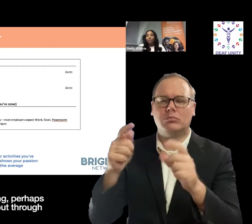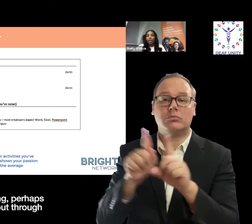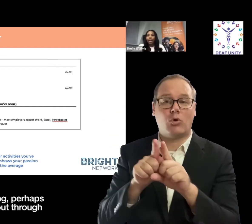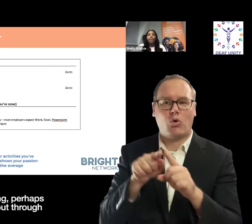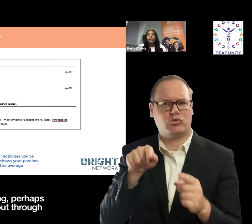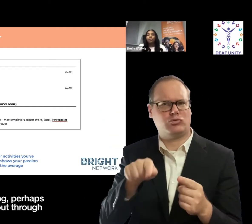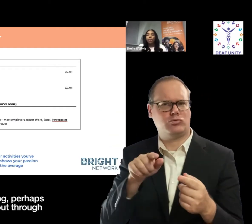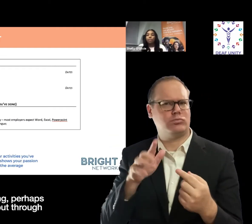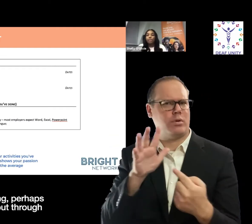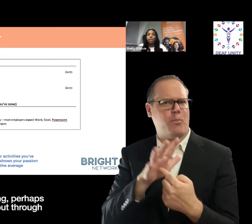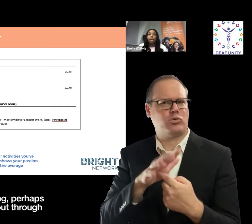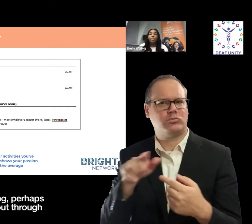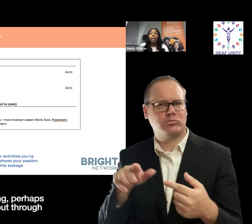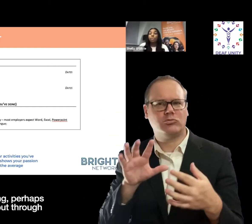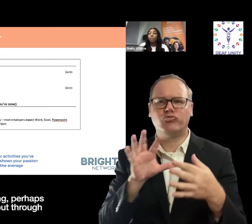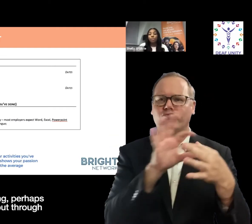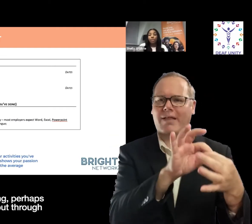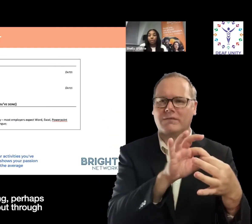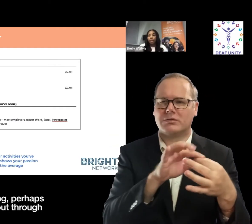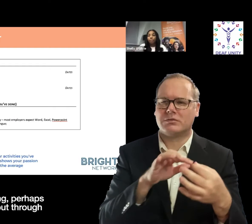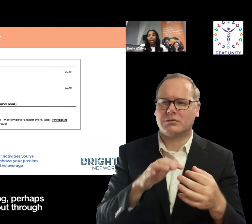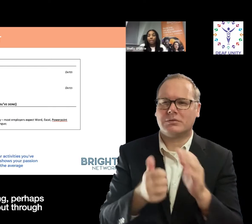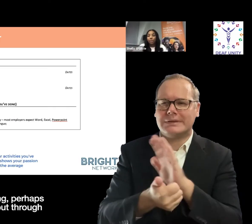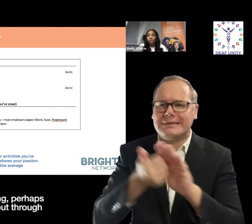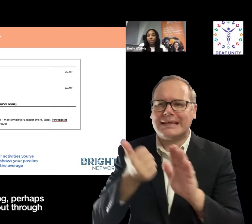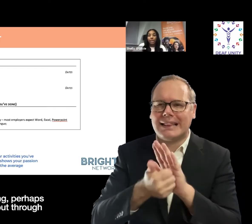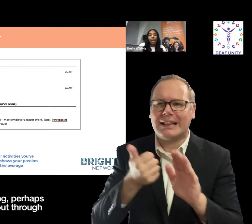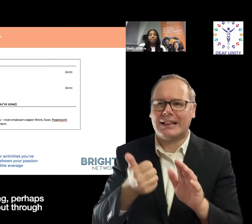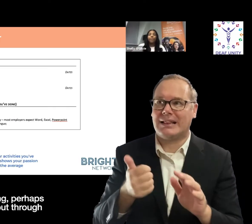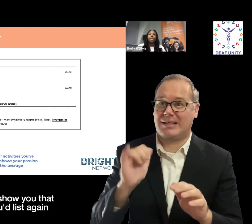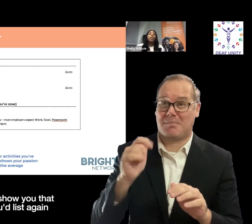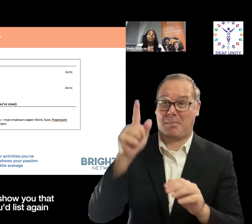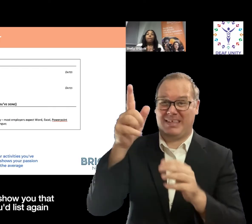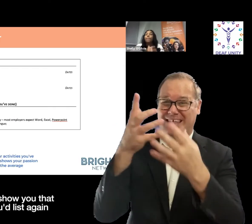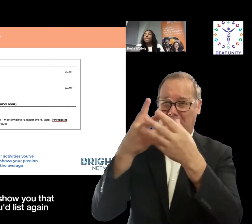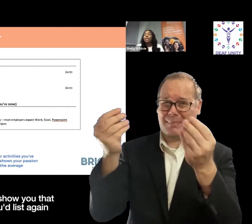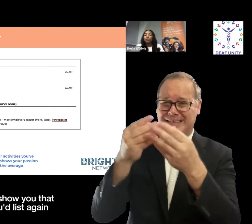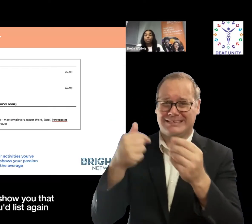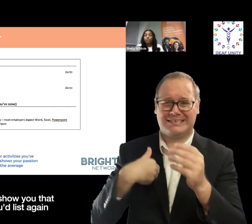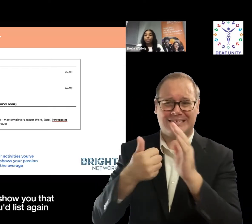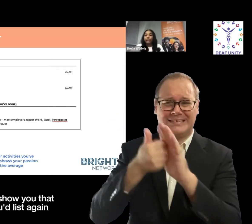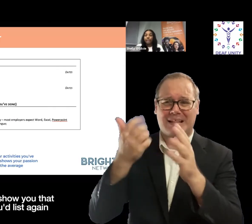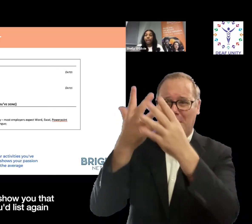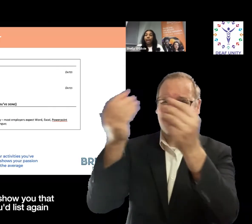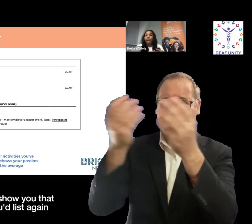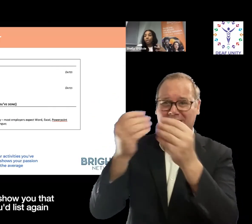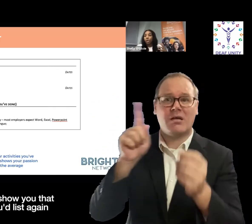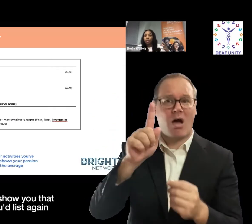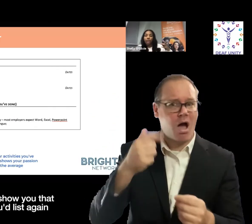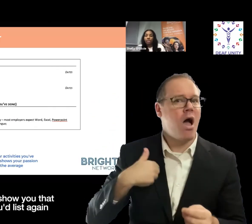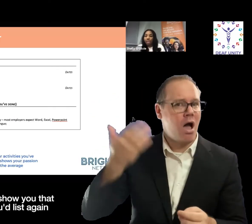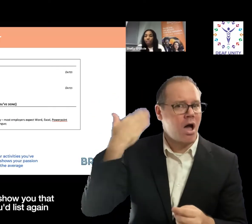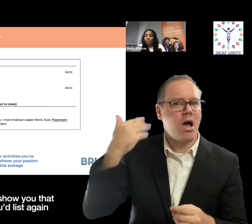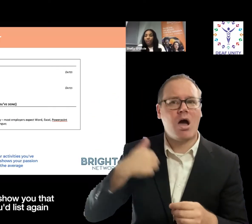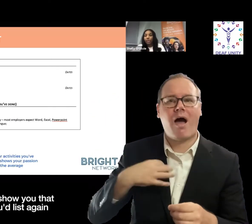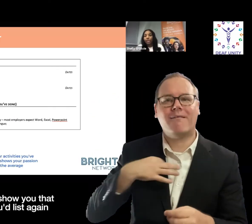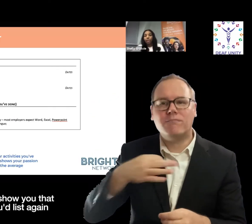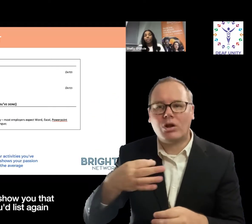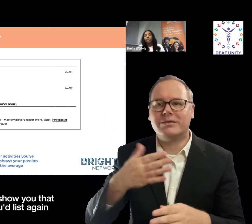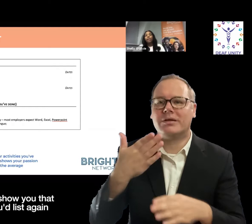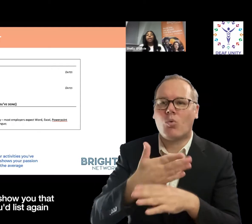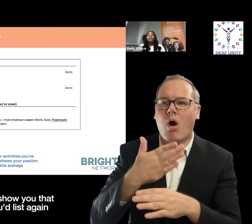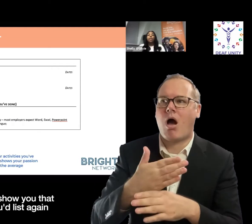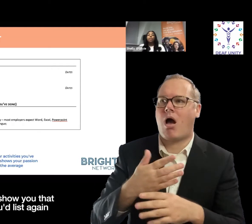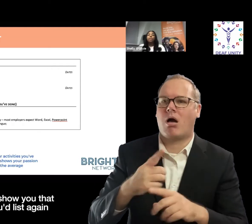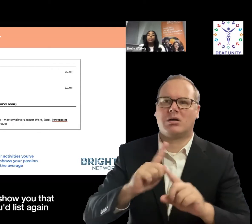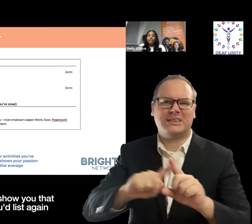through other areas of what I've been doing, perhaps not through work experience just yet, but through my positions of responsibility, I can show you that I've exemplified those